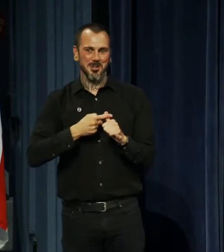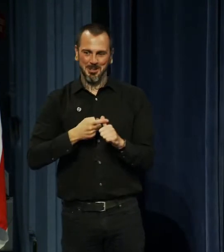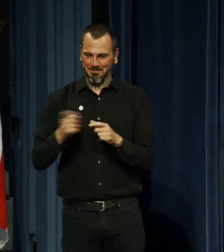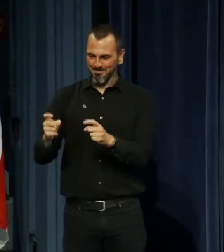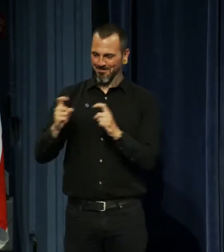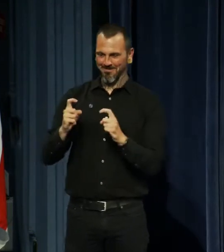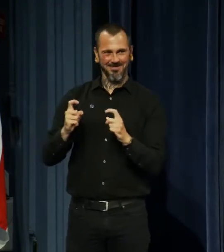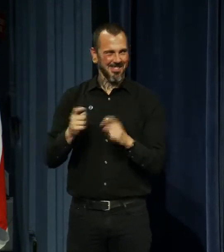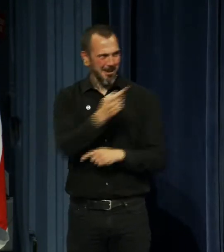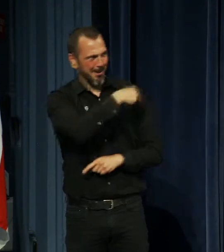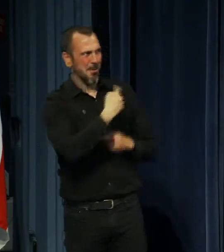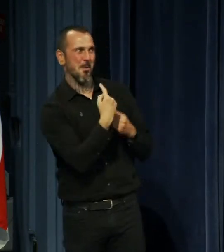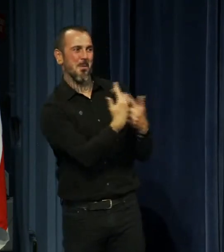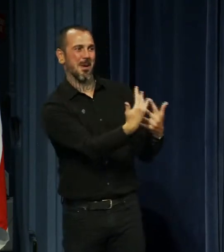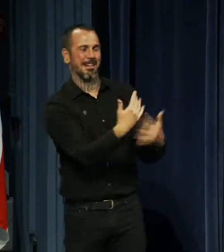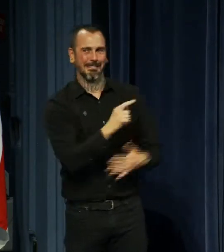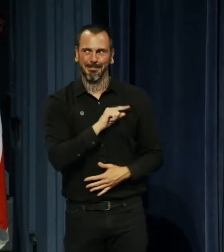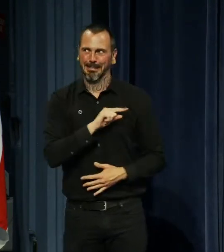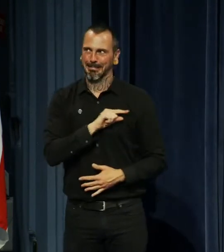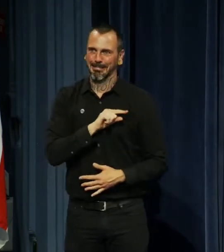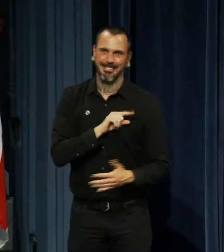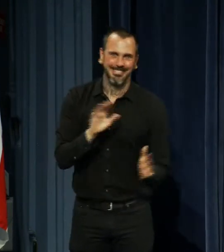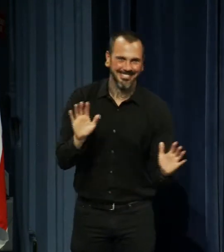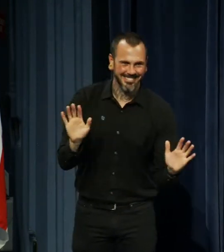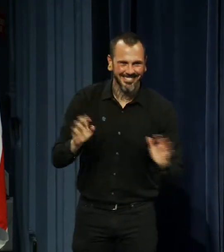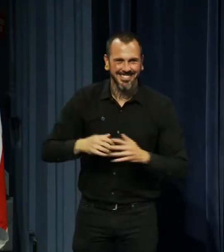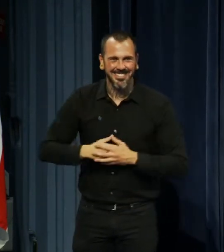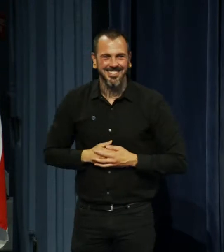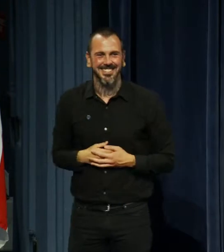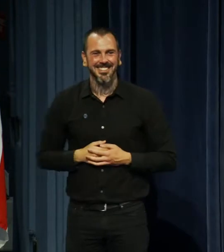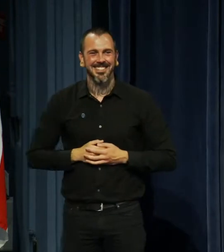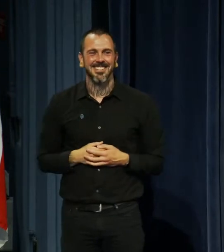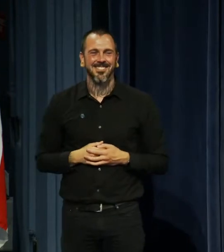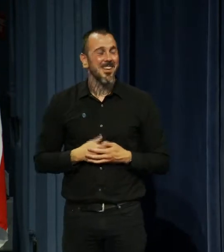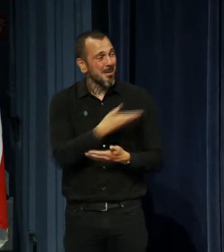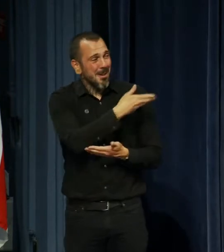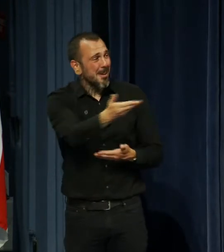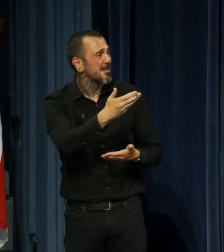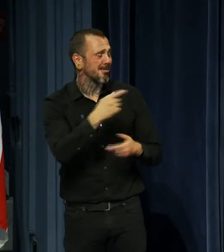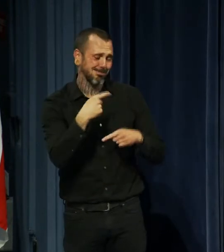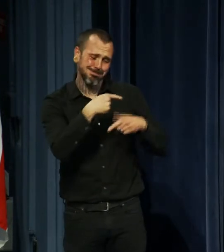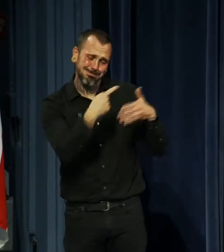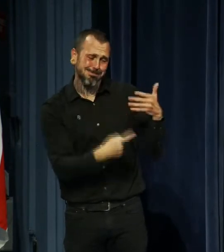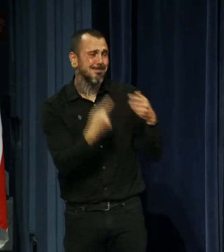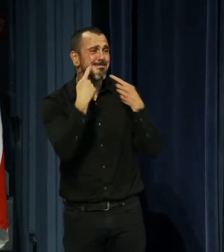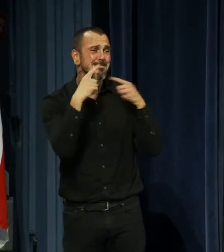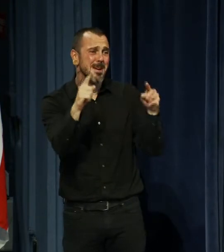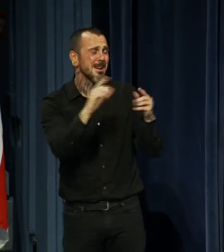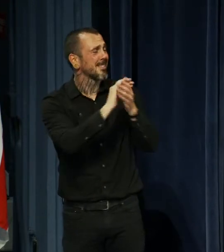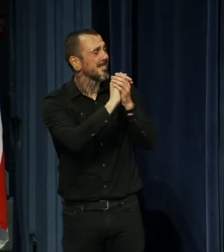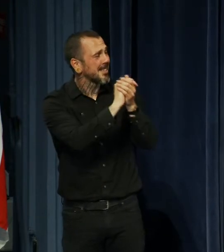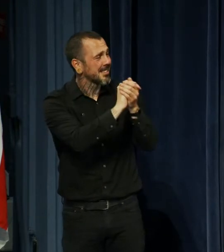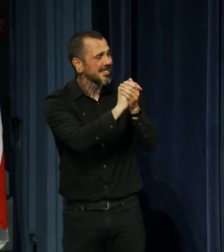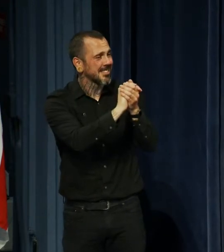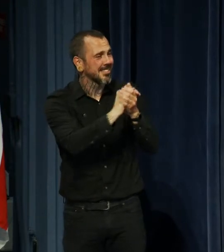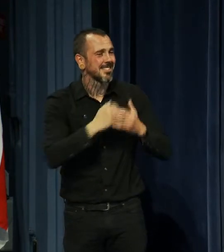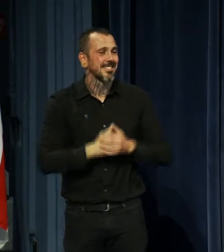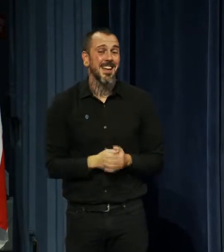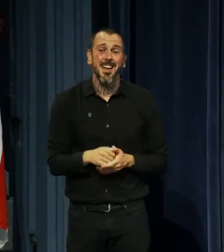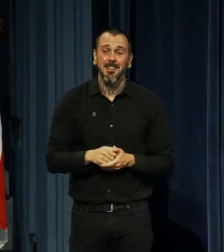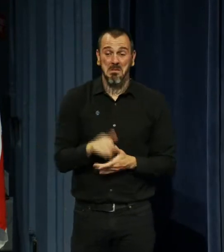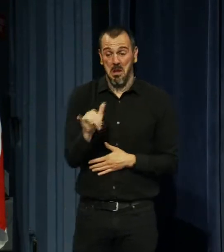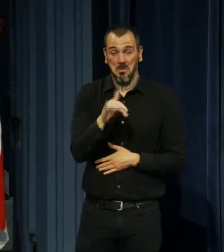success, putting students first, no matter what challenges were in front of us, including a global pandemic. I'd